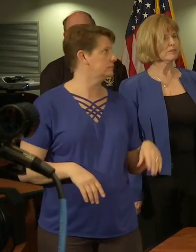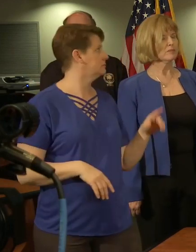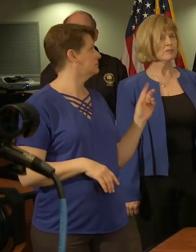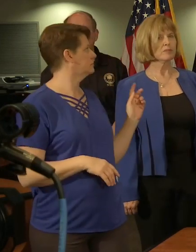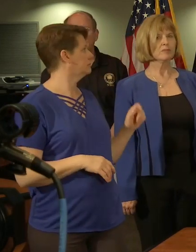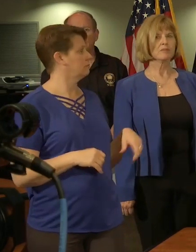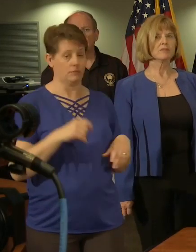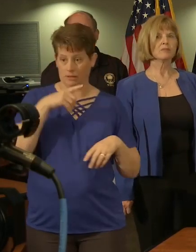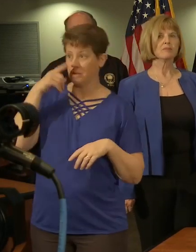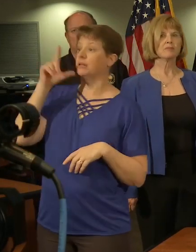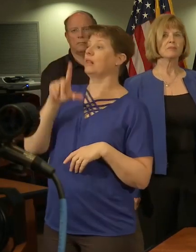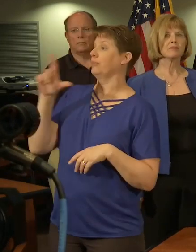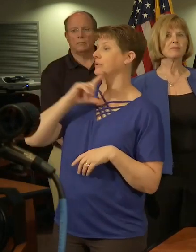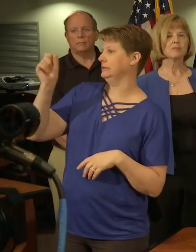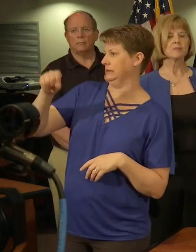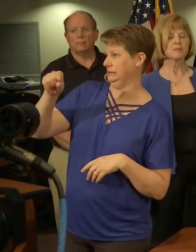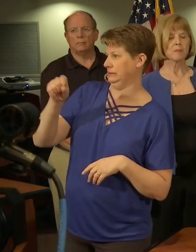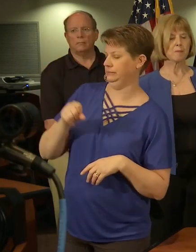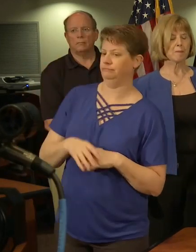Public libraries, yes.